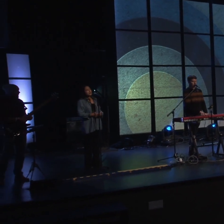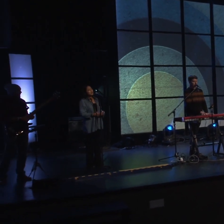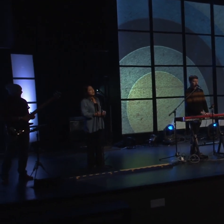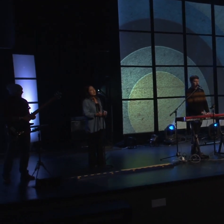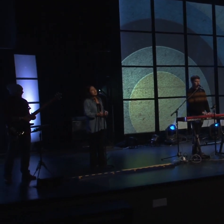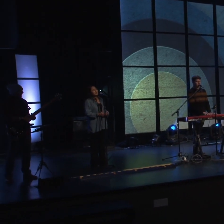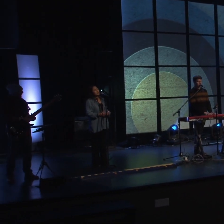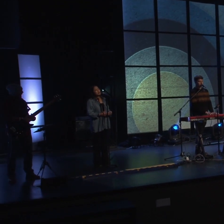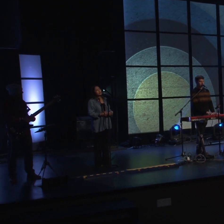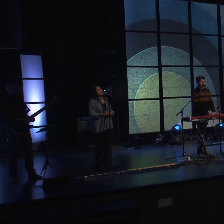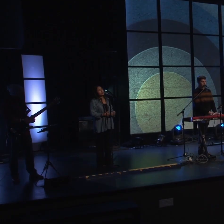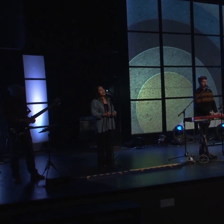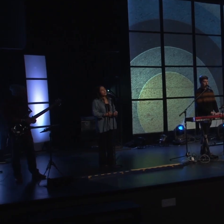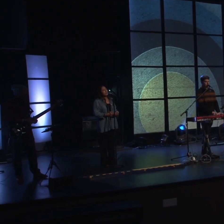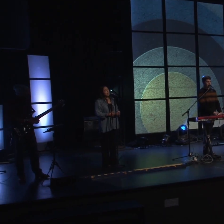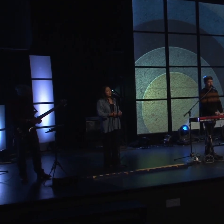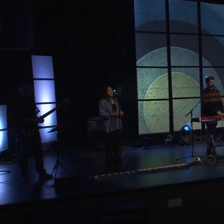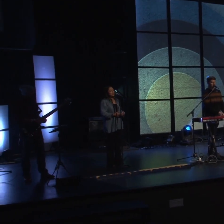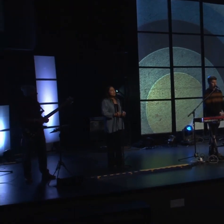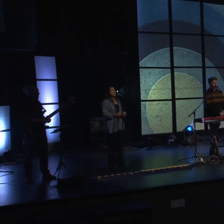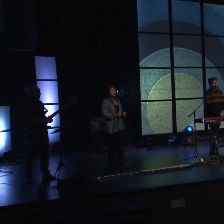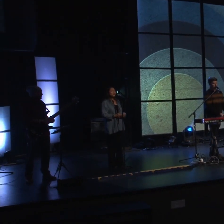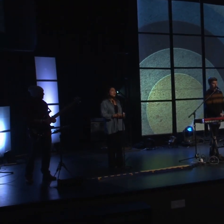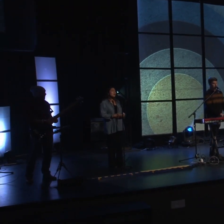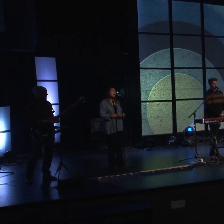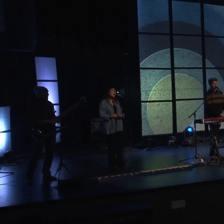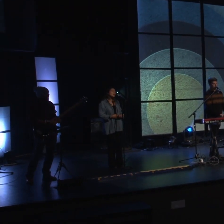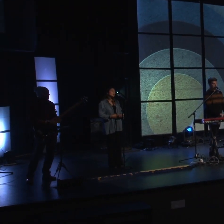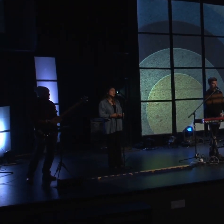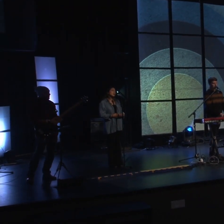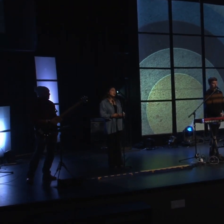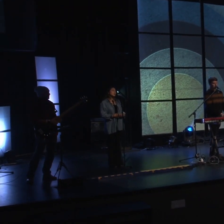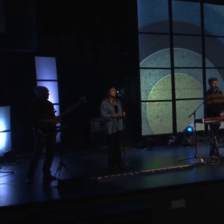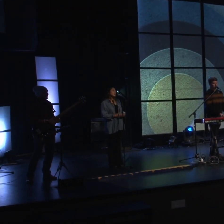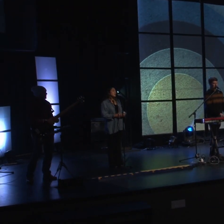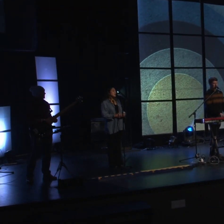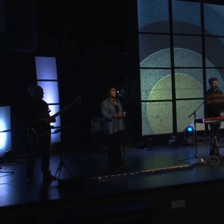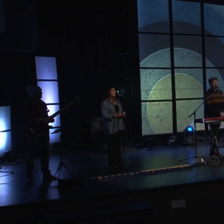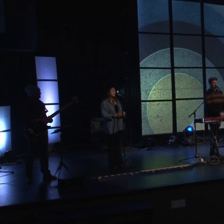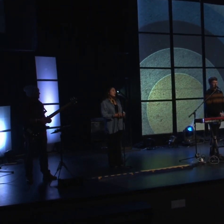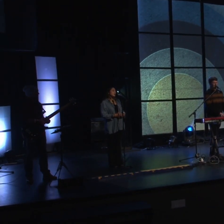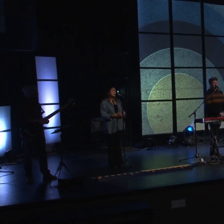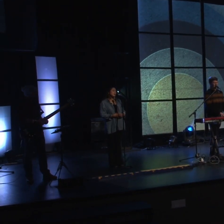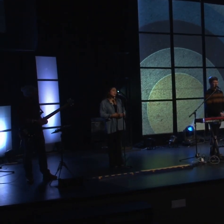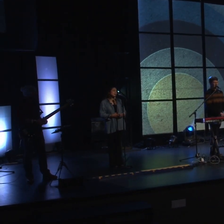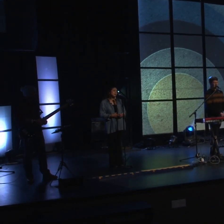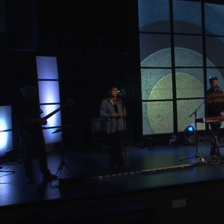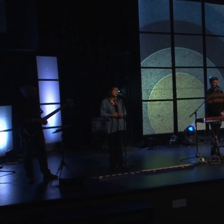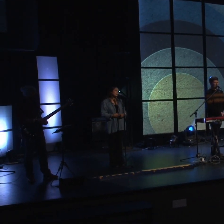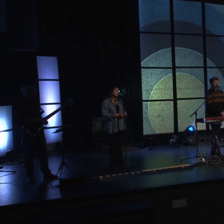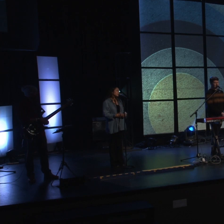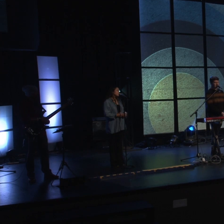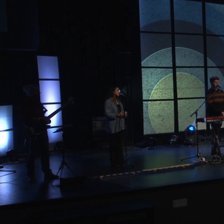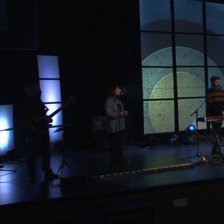Hope is in the Lord. Keep your eyes on